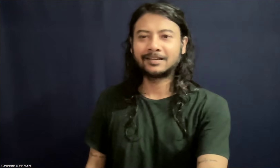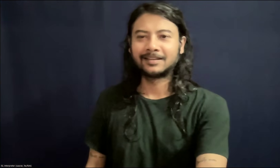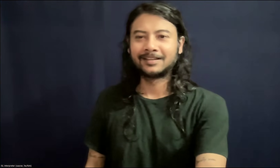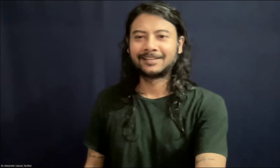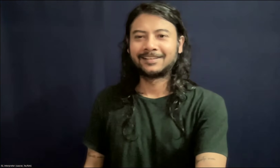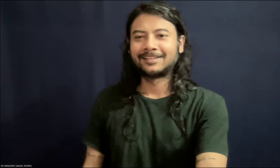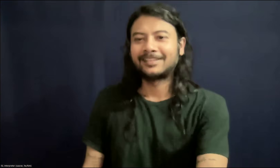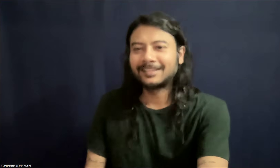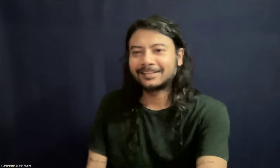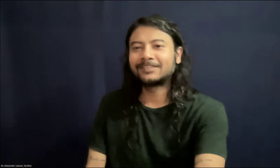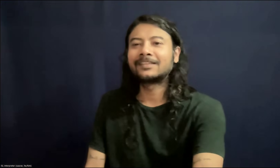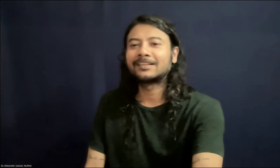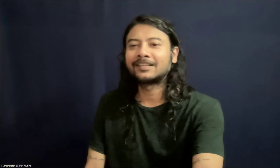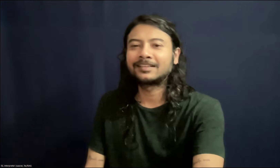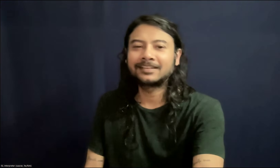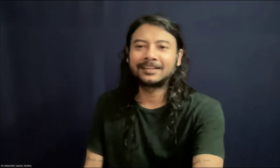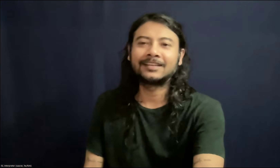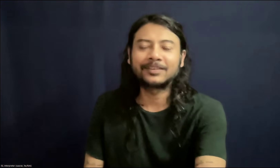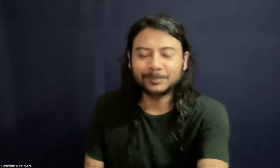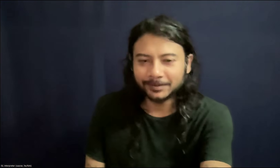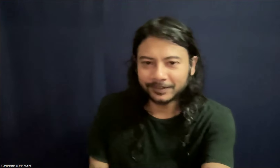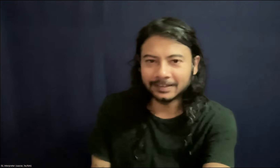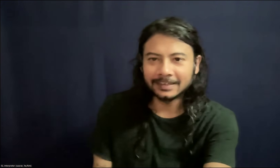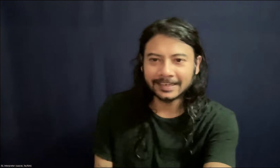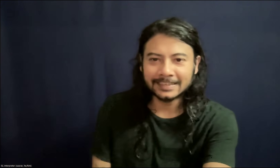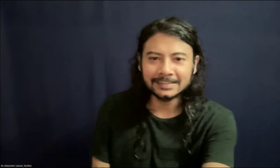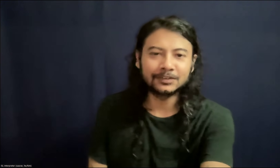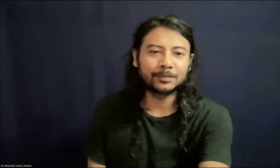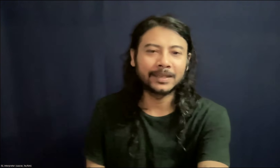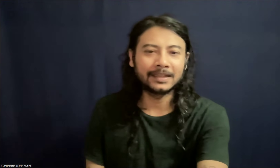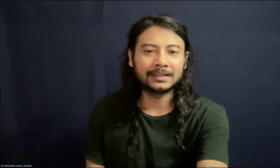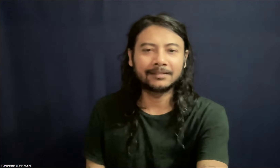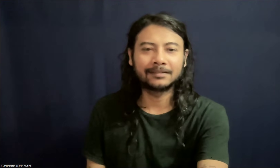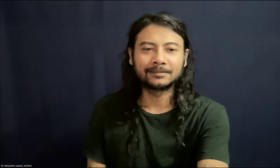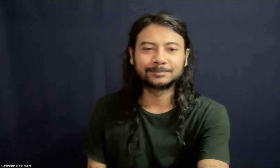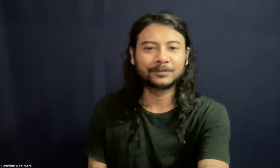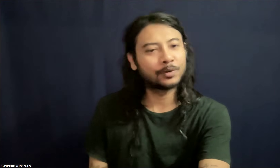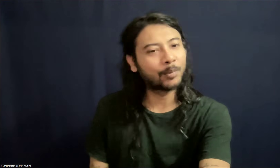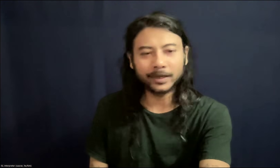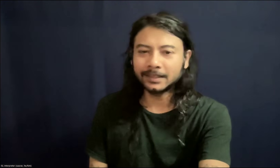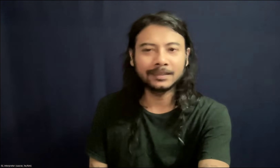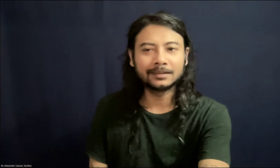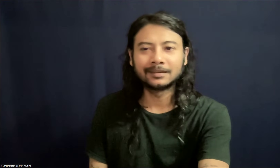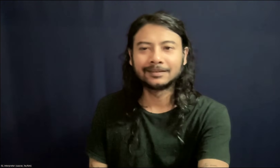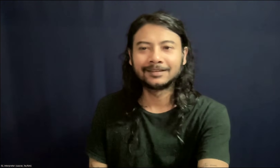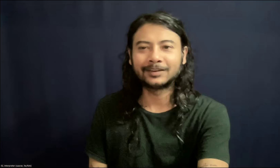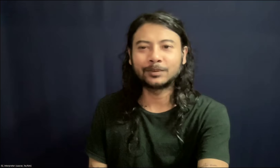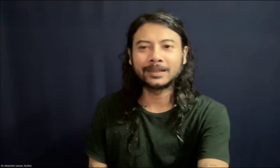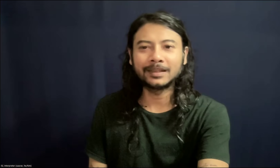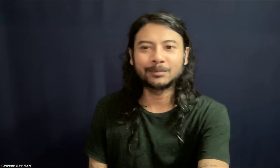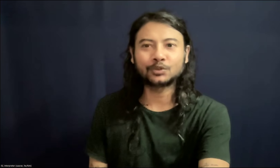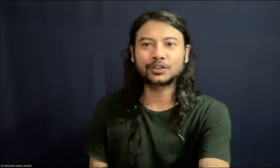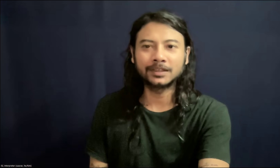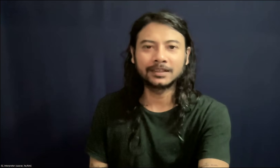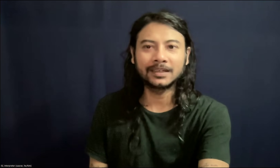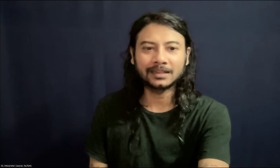Heart. They're saying Yes, different things. They're saying it could be in the taste, it could be in the full yeah, body, it correct, could be correct. in But